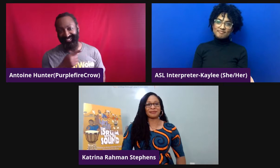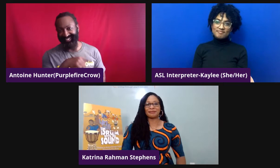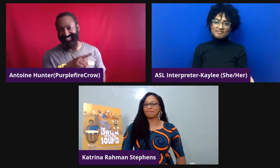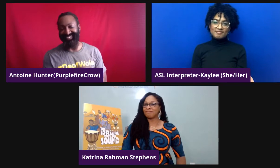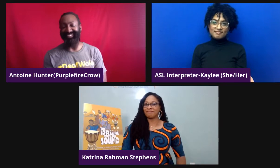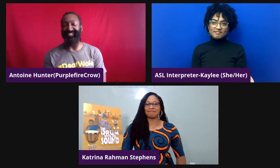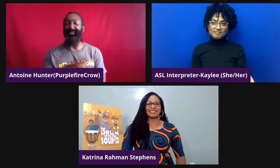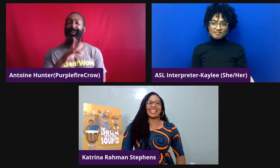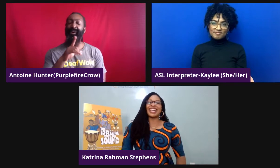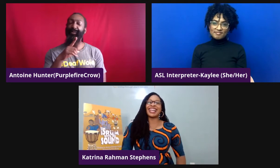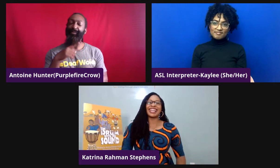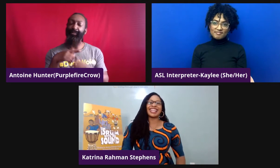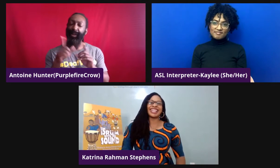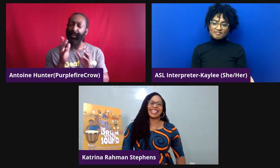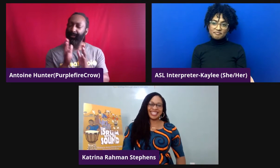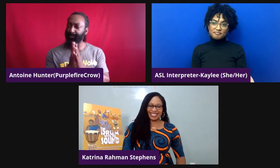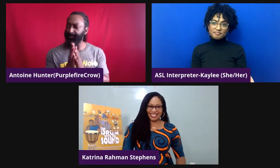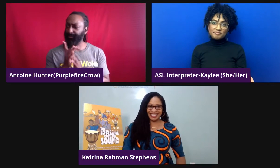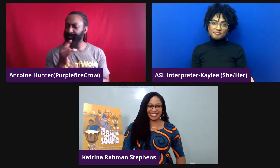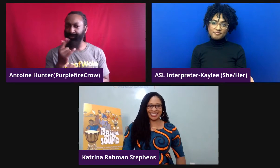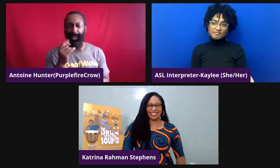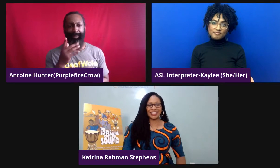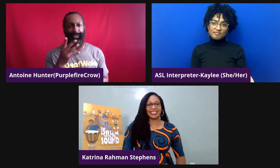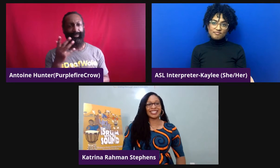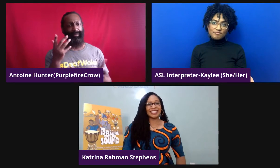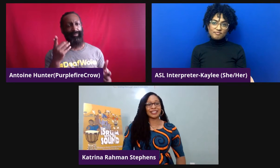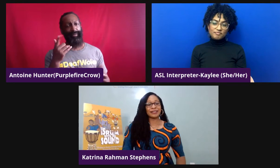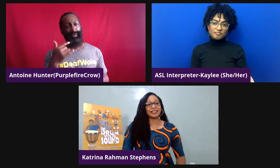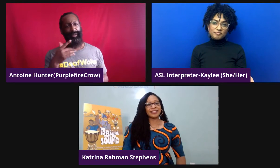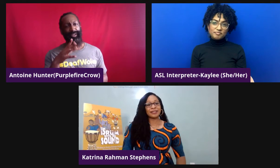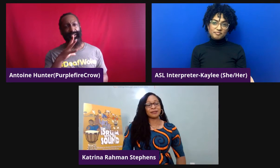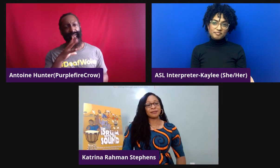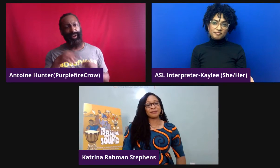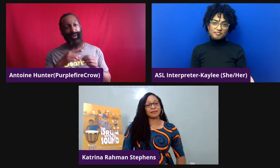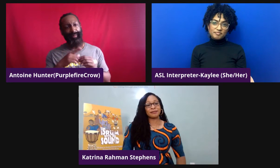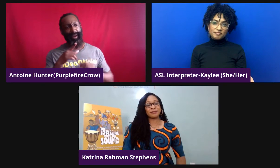Don't get me hungry. Come on, don't get me hungry.